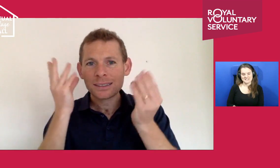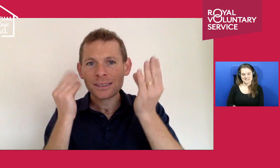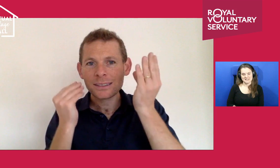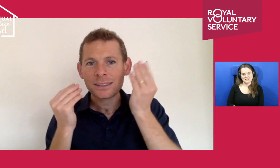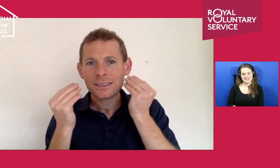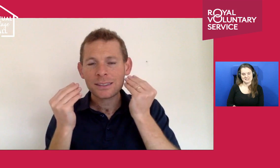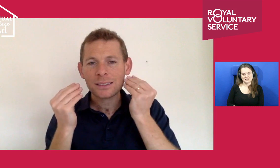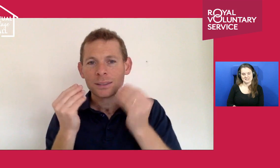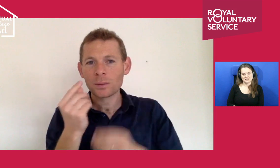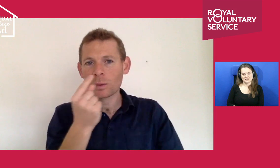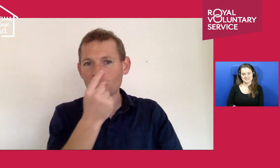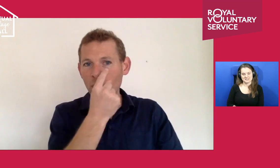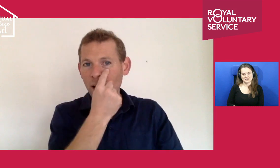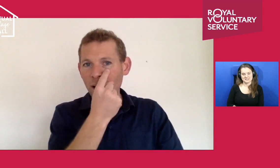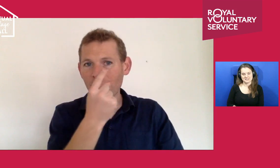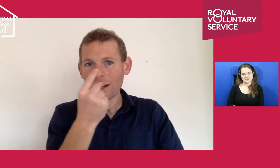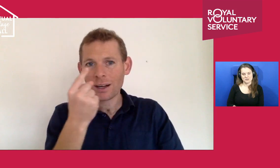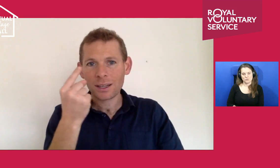Listen